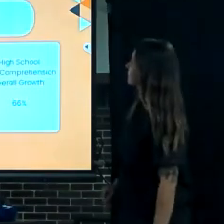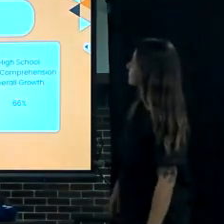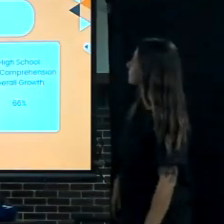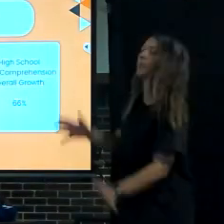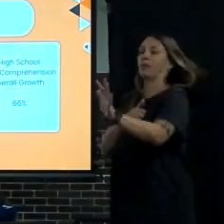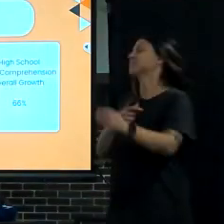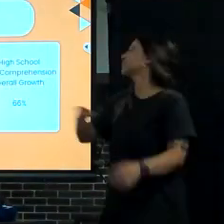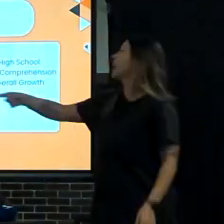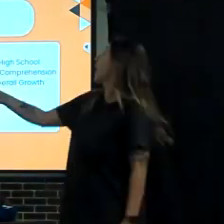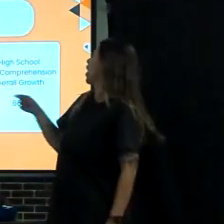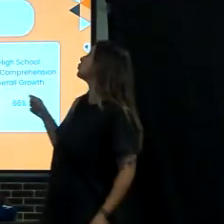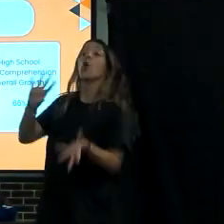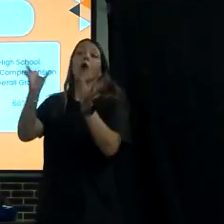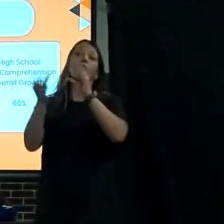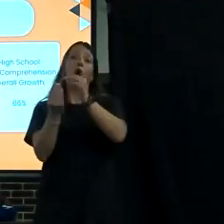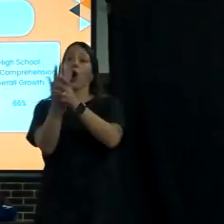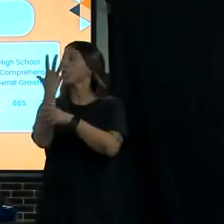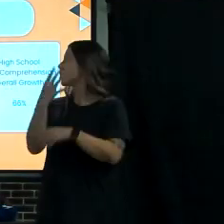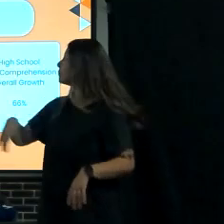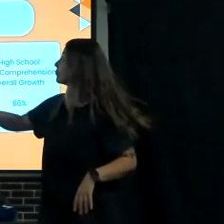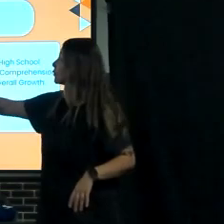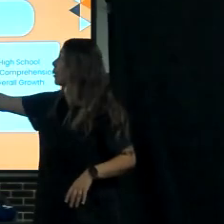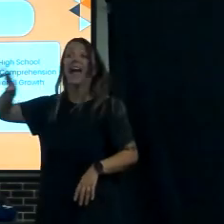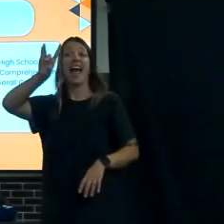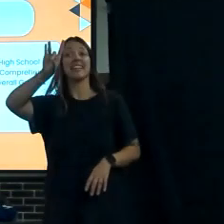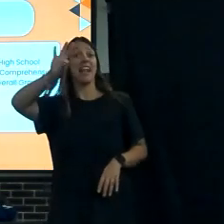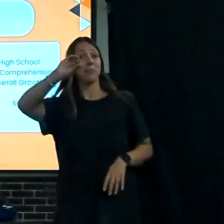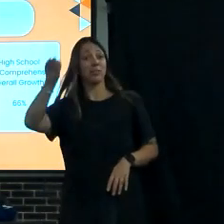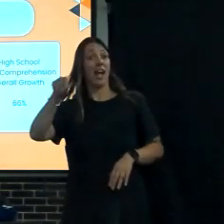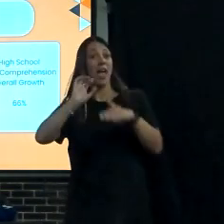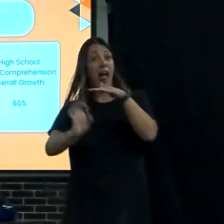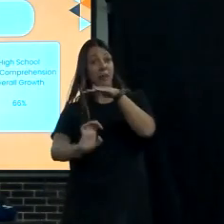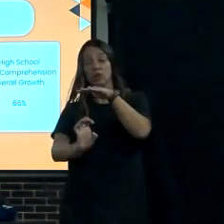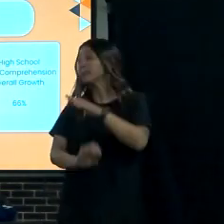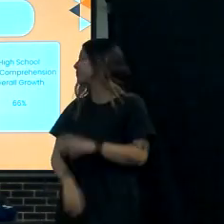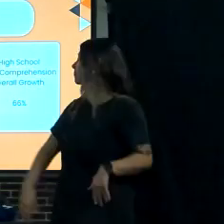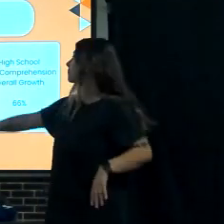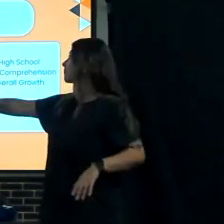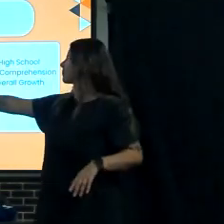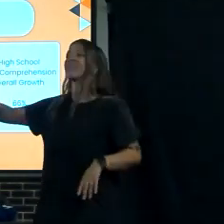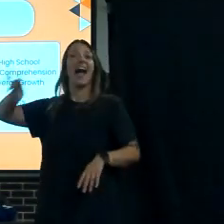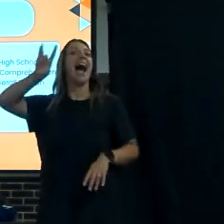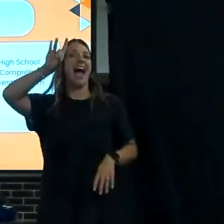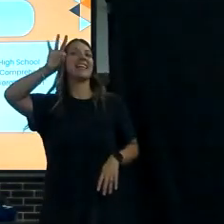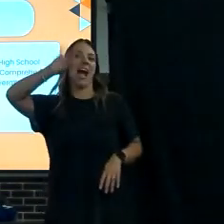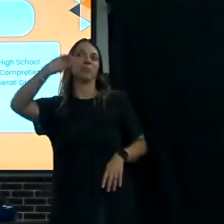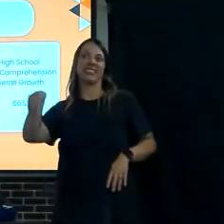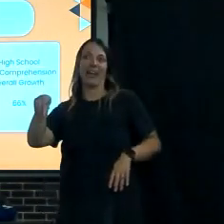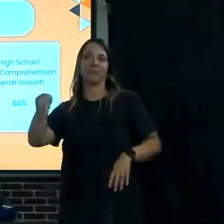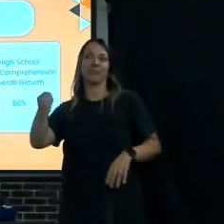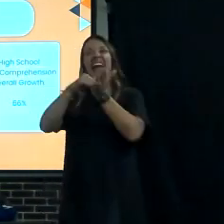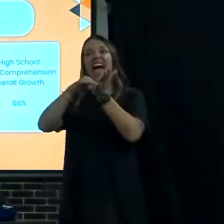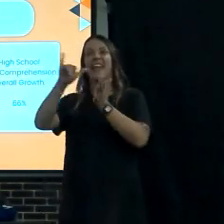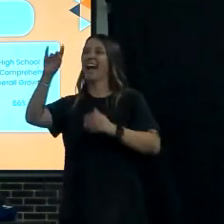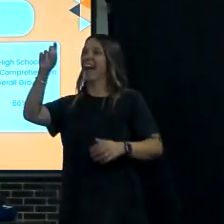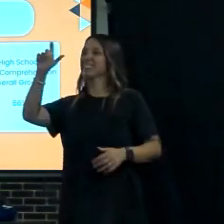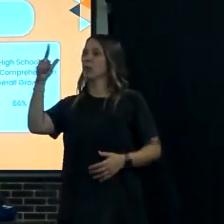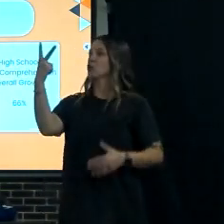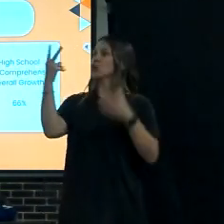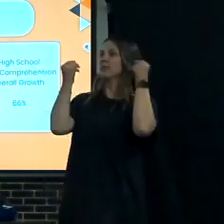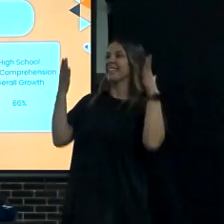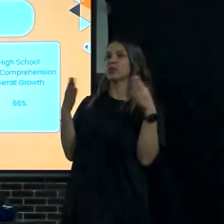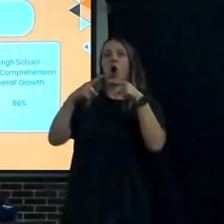portion? Oh, sorry. Overall growth, 89% in elementary, 89% in middle